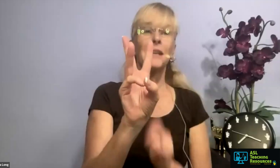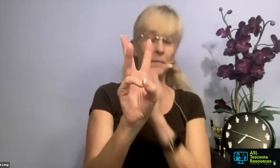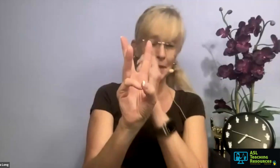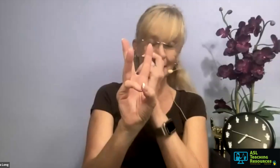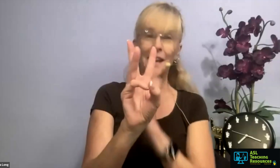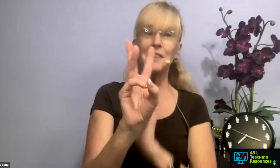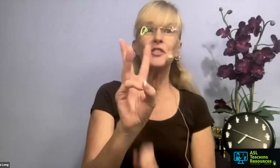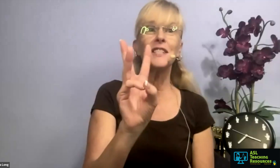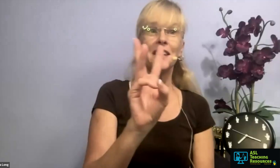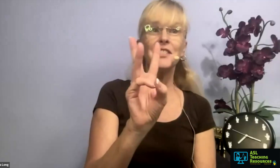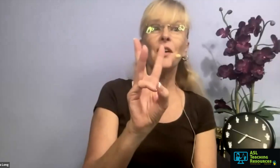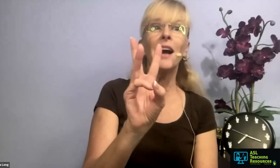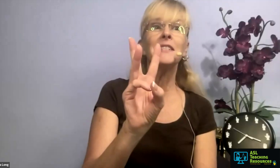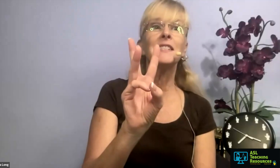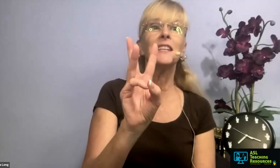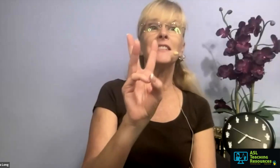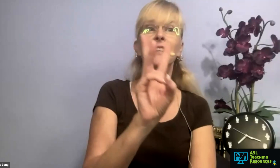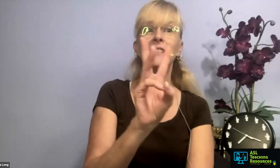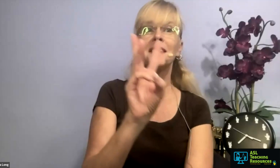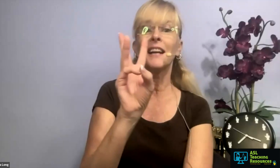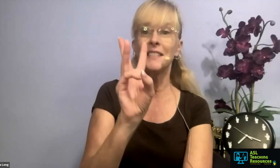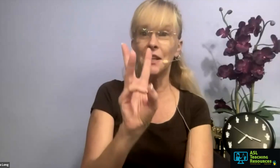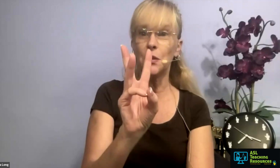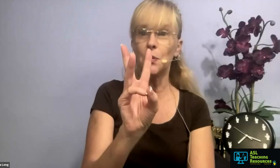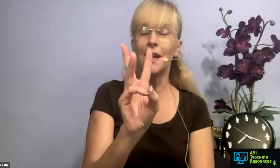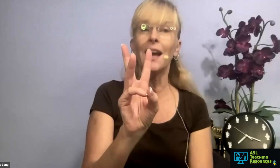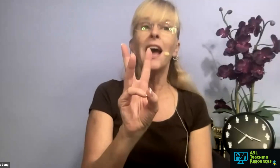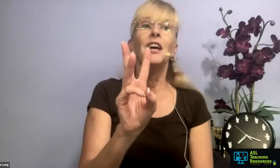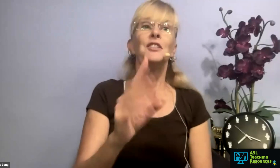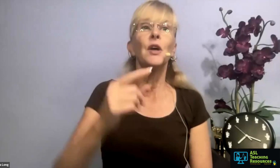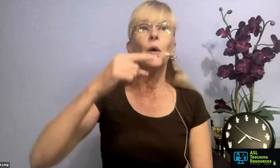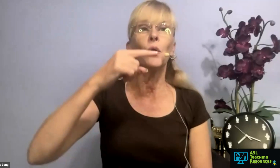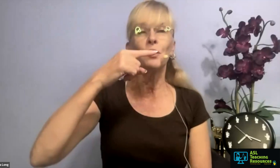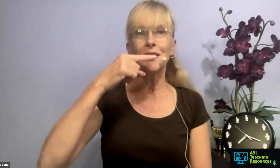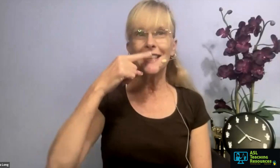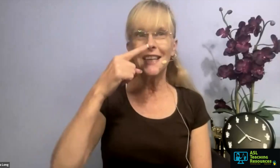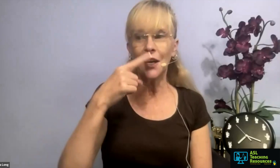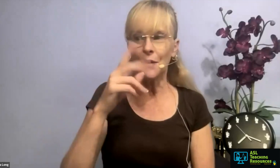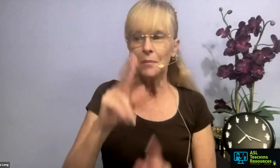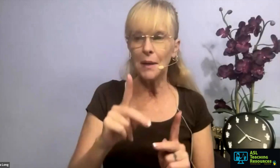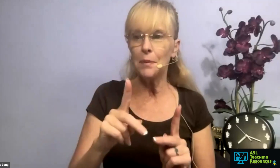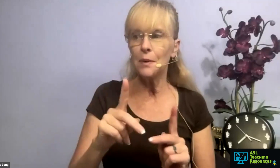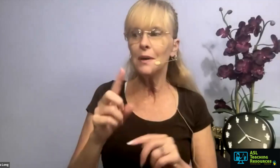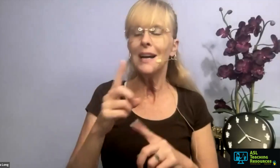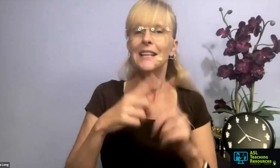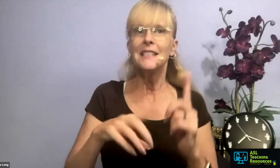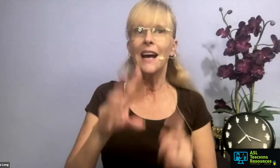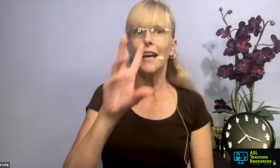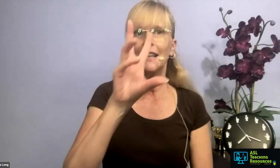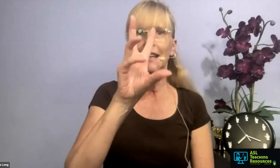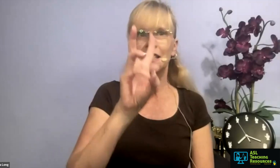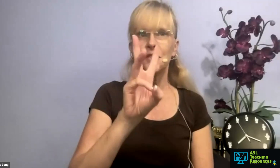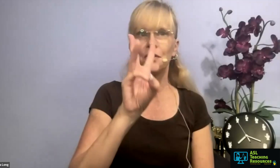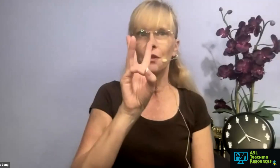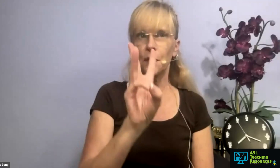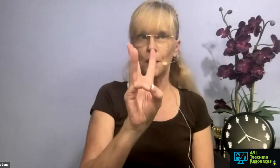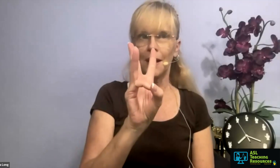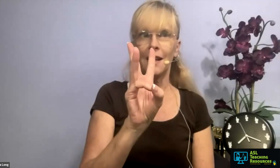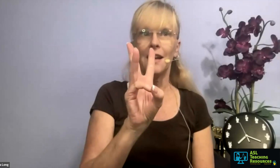Getting mixed answers here. So I see 6 and I see 3. So usually hearing people sign this for 3.